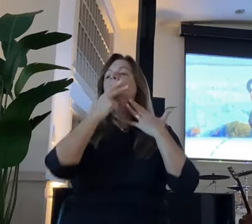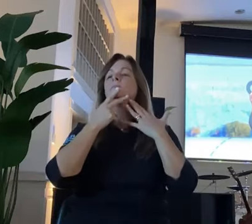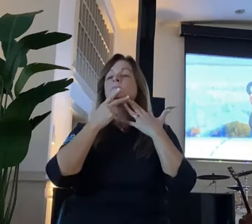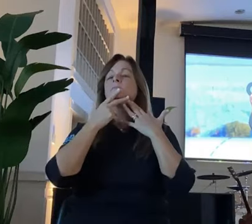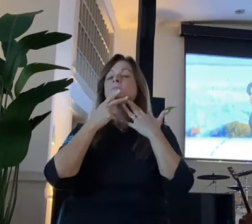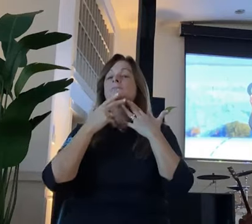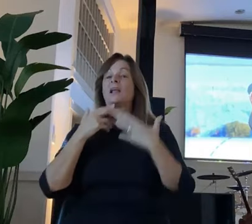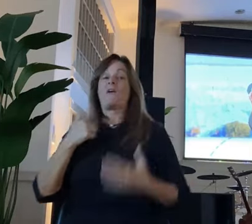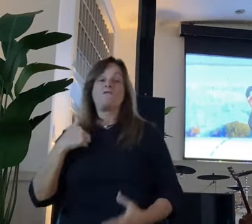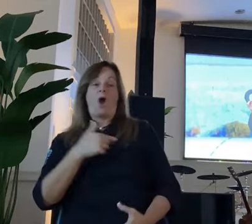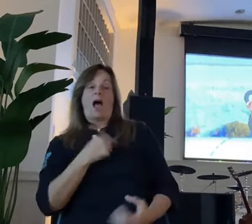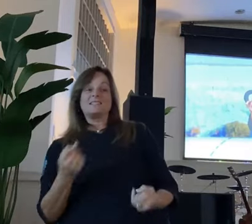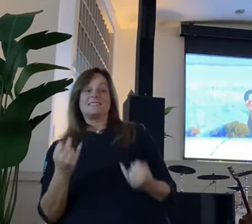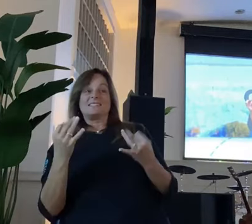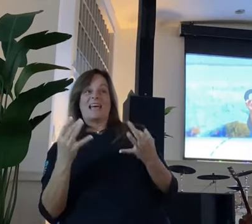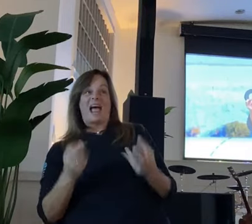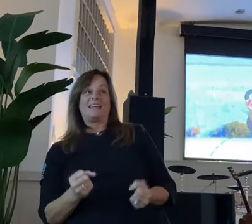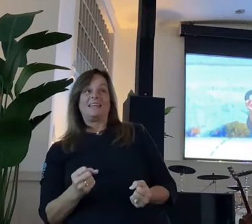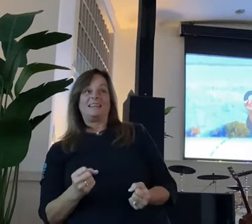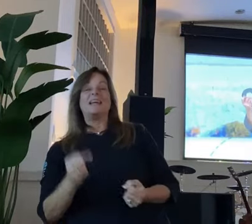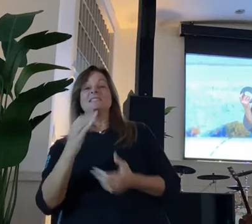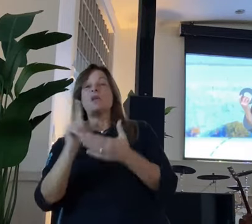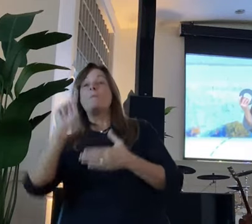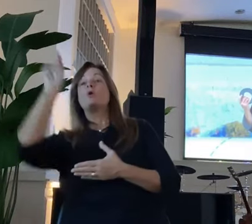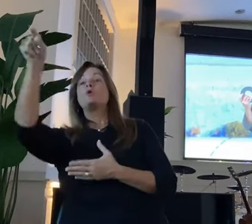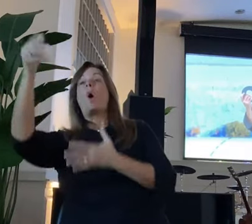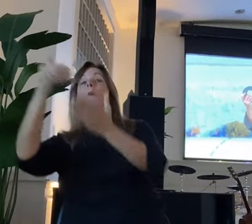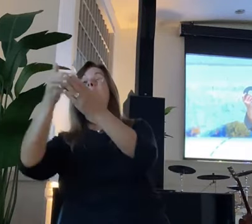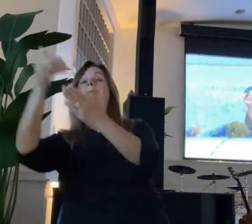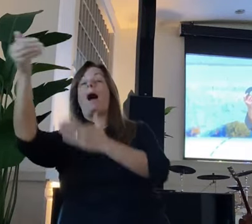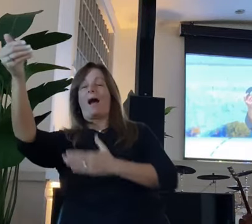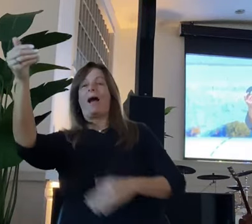Some of y'all need to go buy this today. Can you leave?